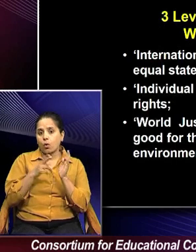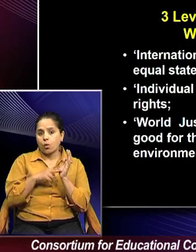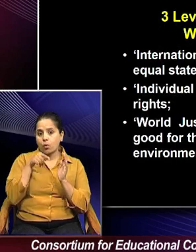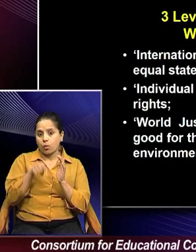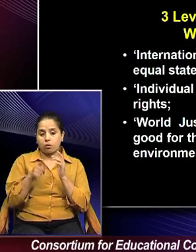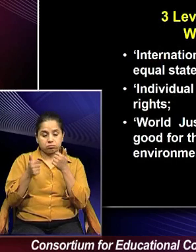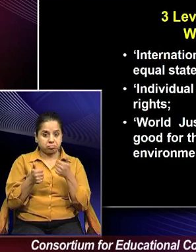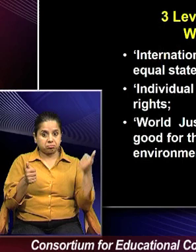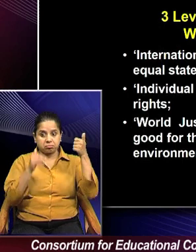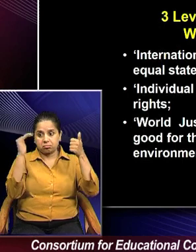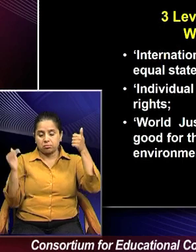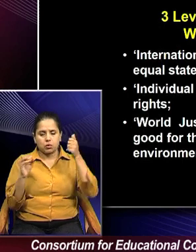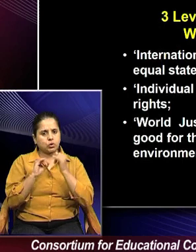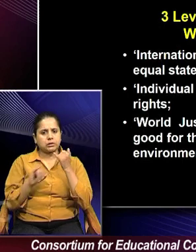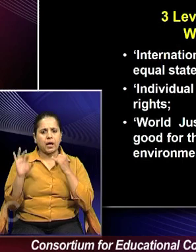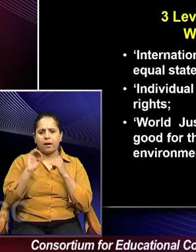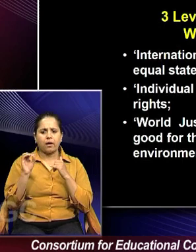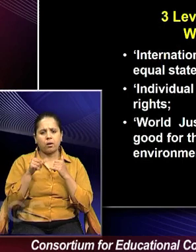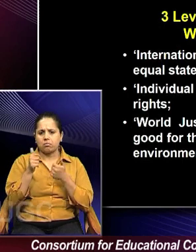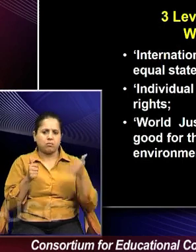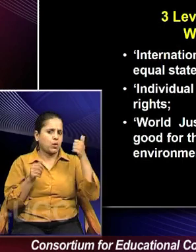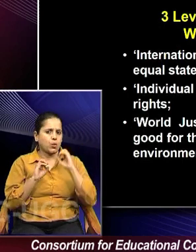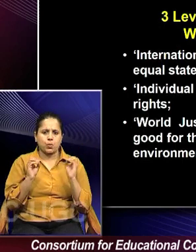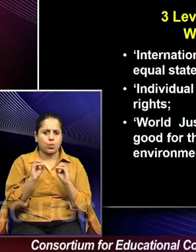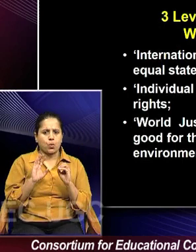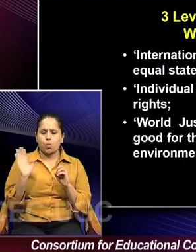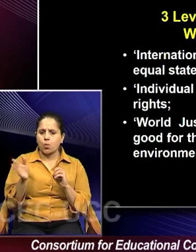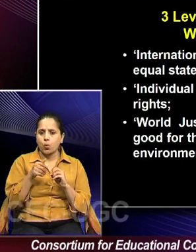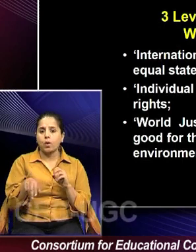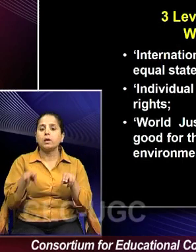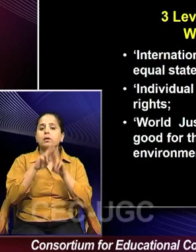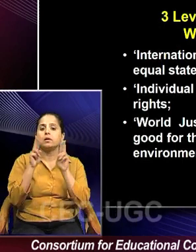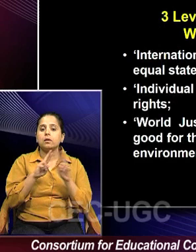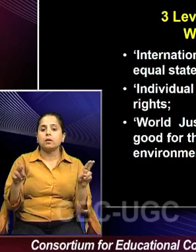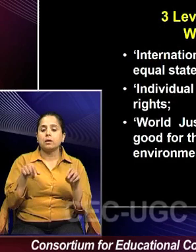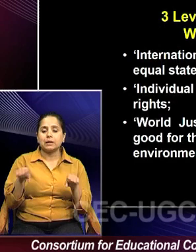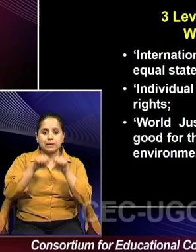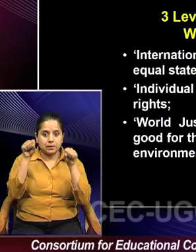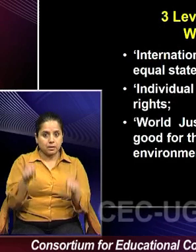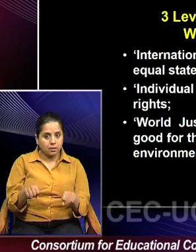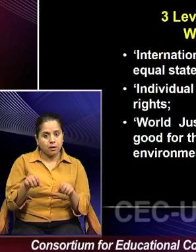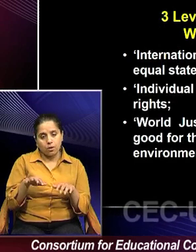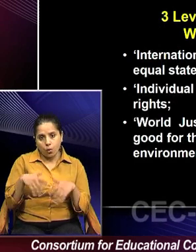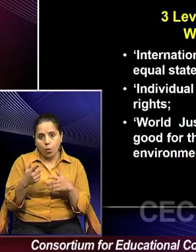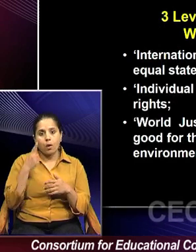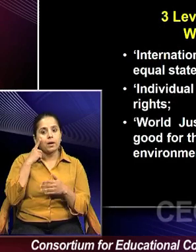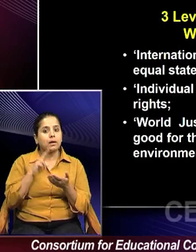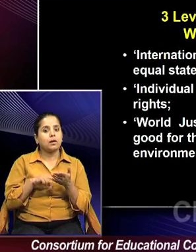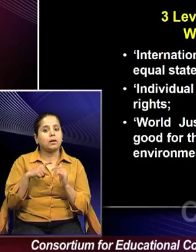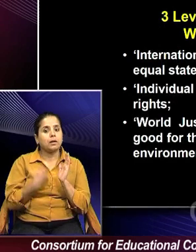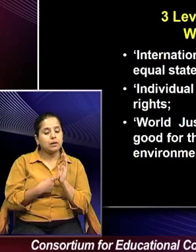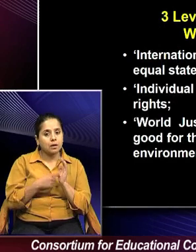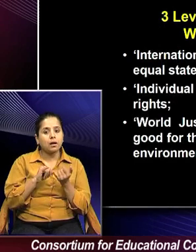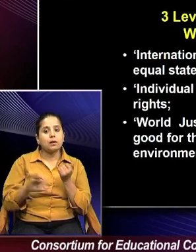overarching authority above the states, and therefore, international system or interstate